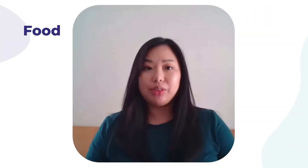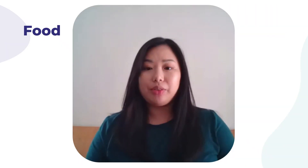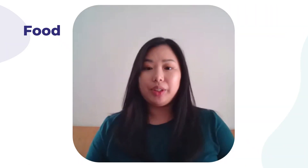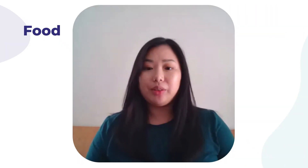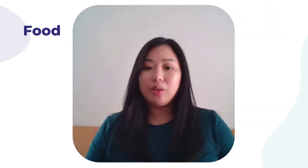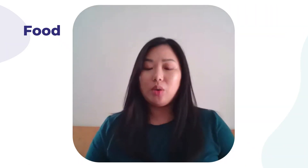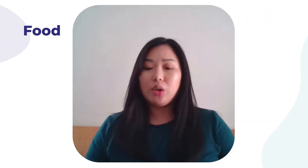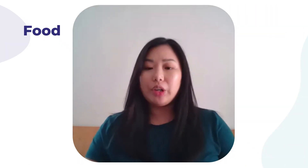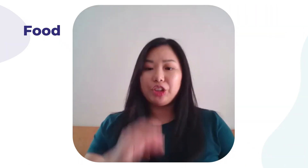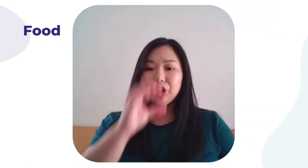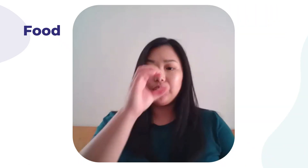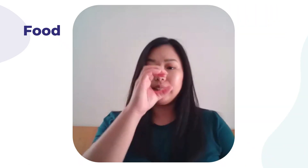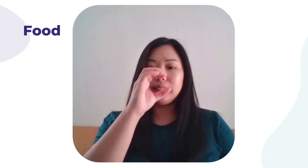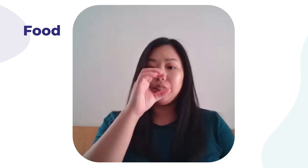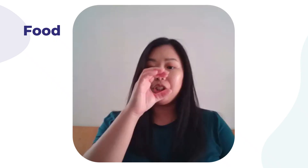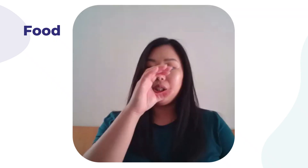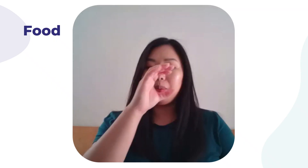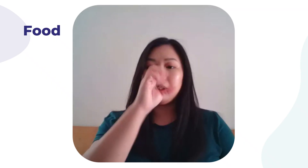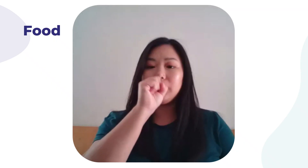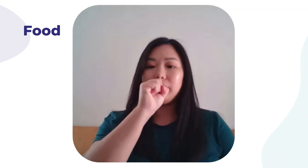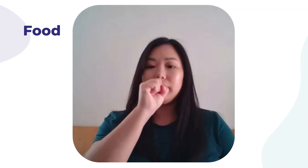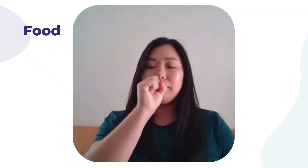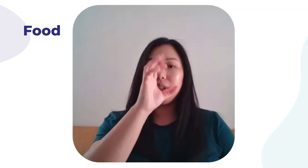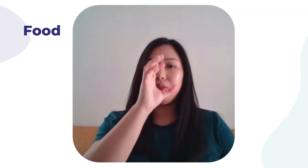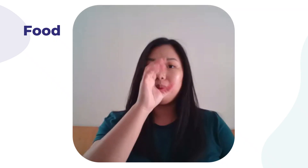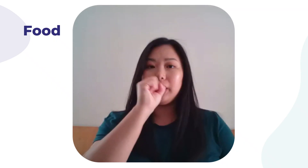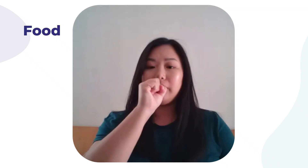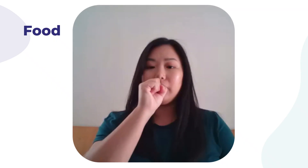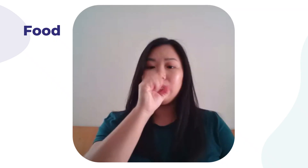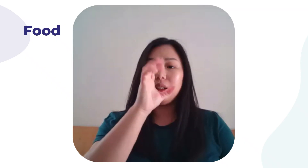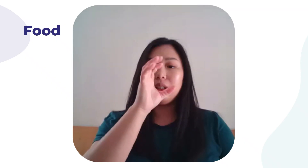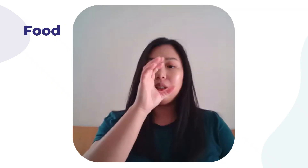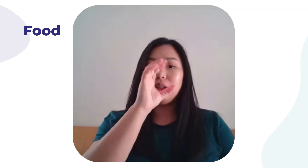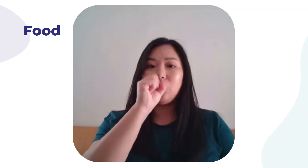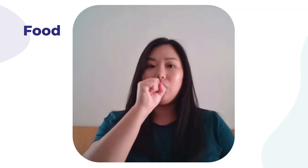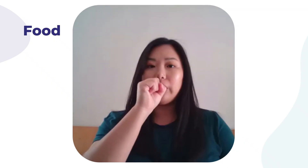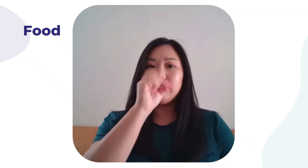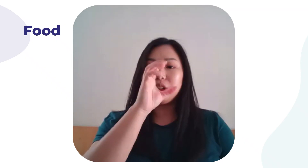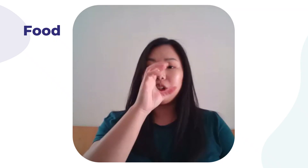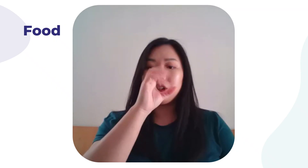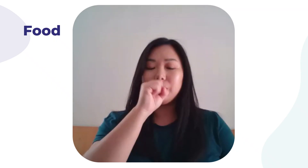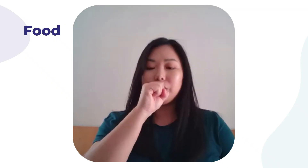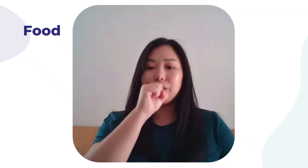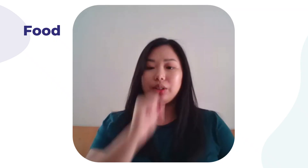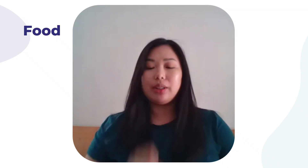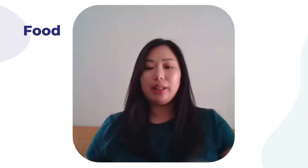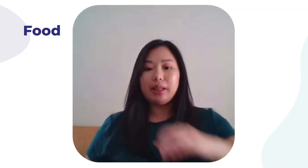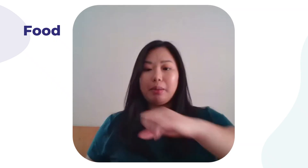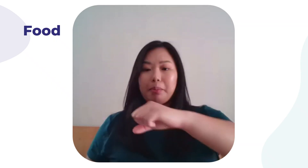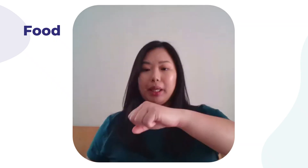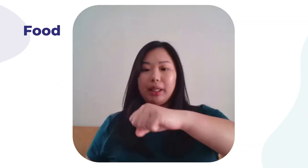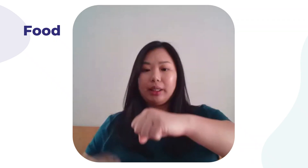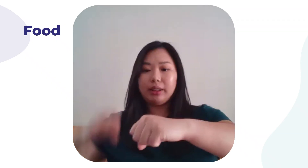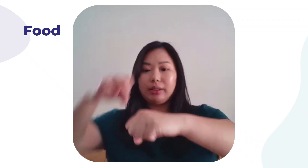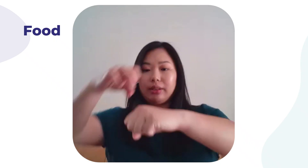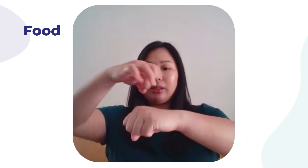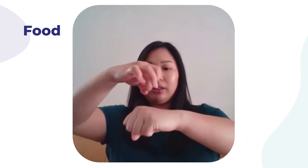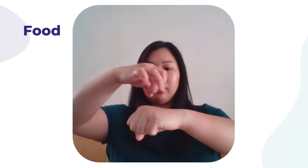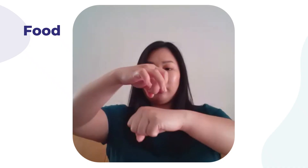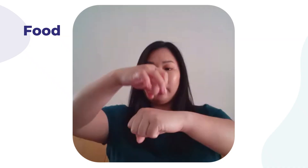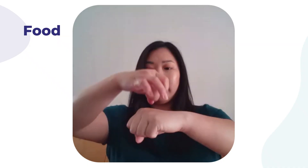Let's review. Orange, C shape and squeeze in front of your mouth. Orange.